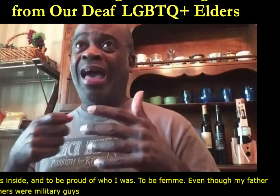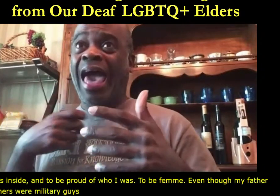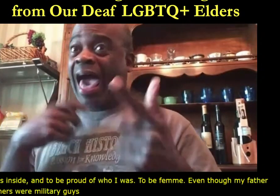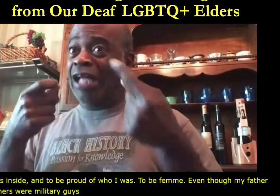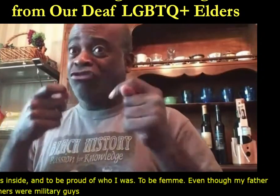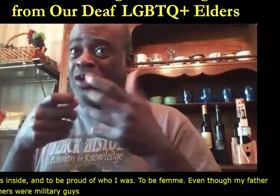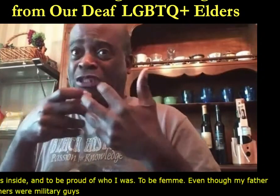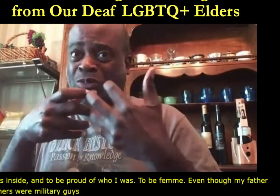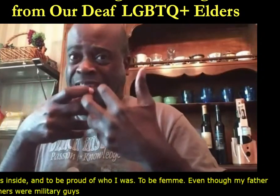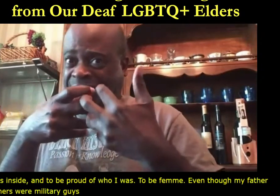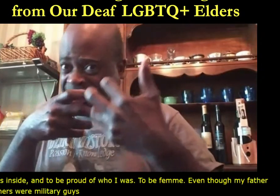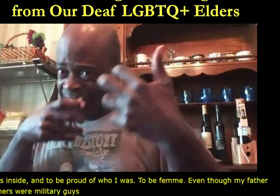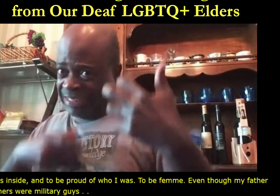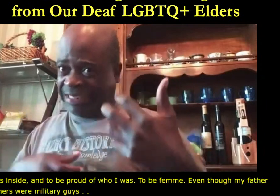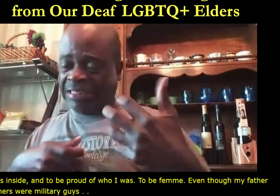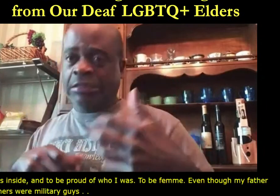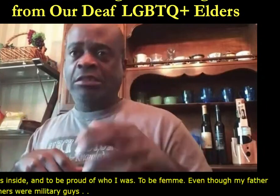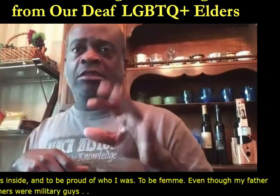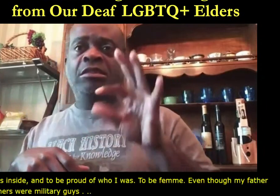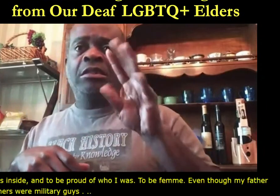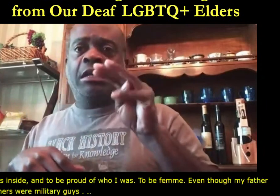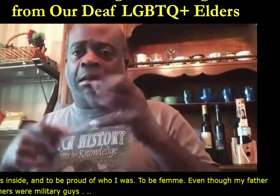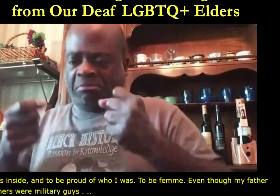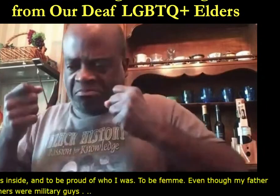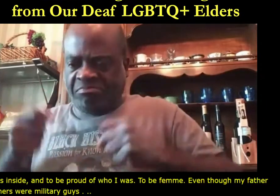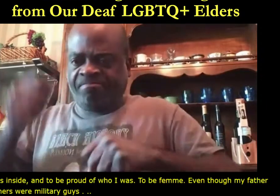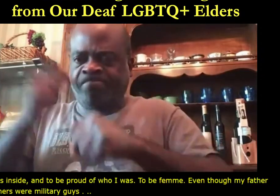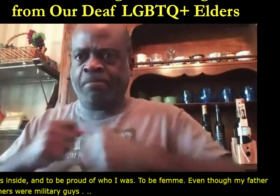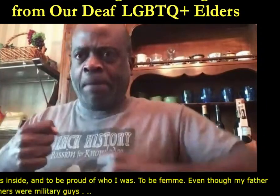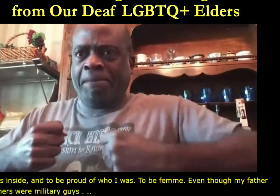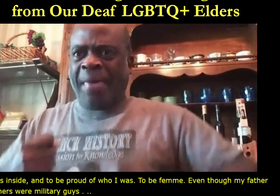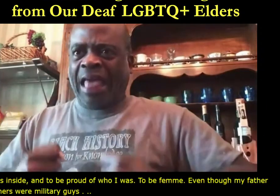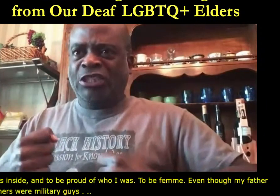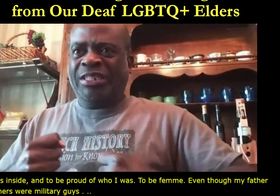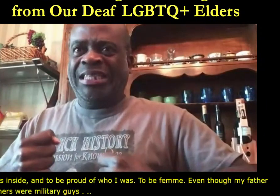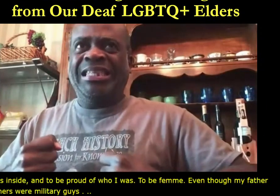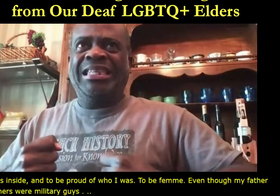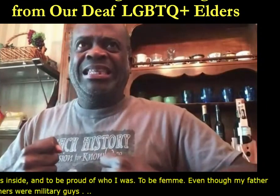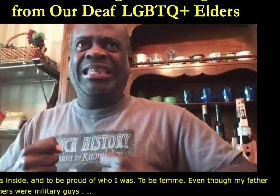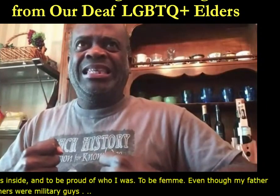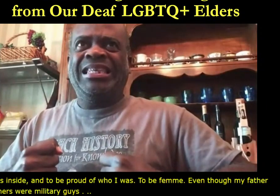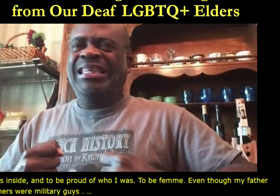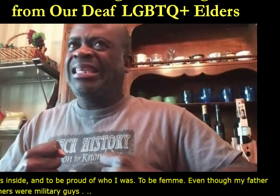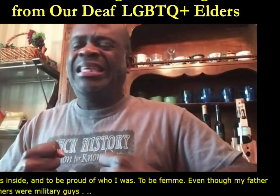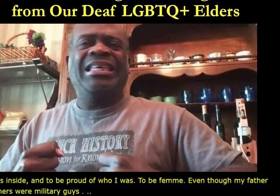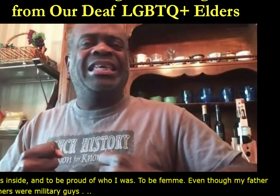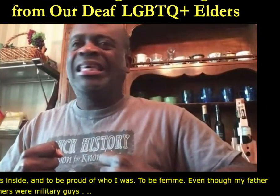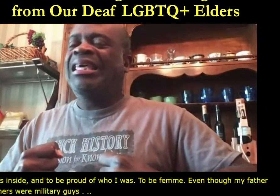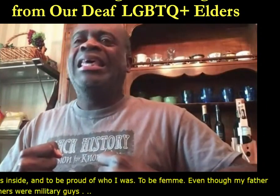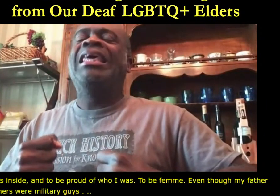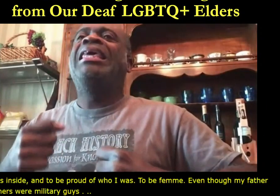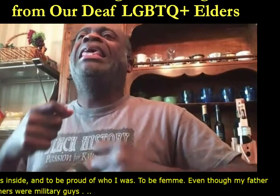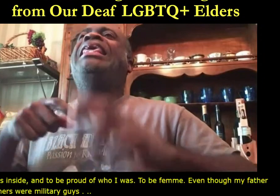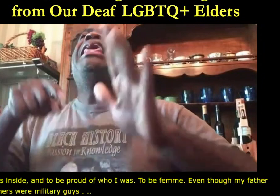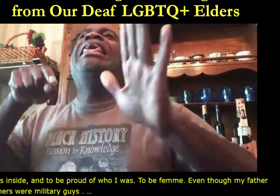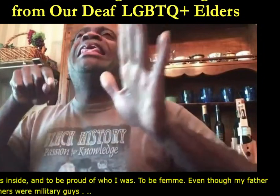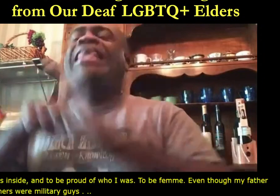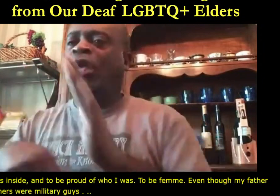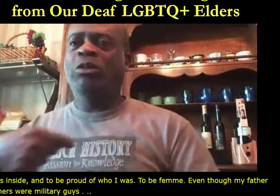military persona and i tried to disconnect from that and i i tried to be more